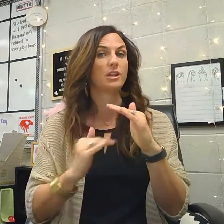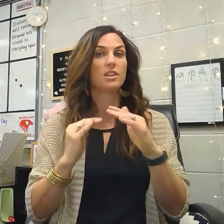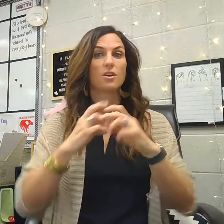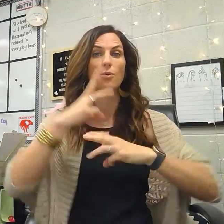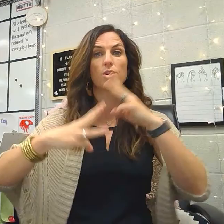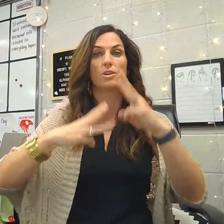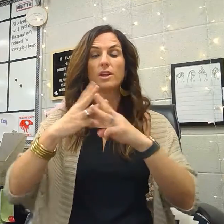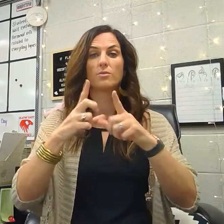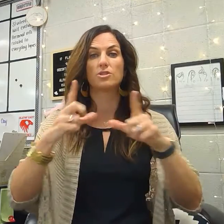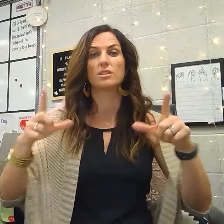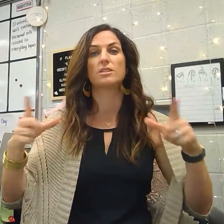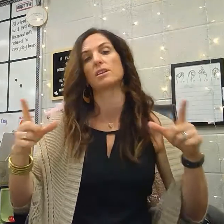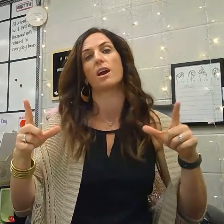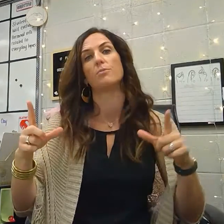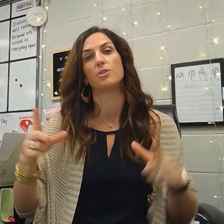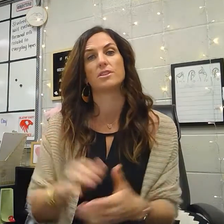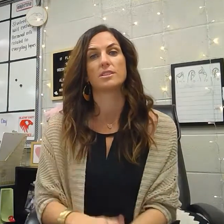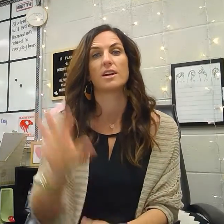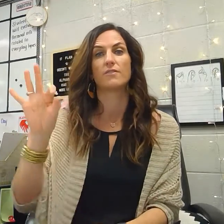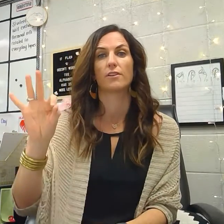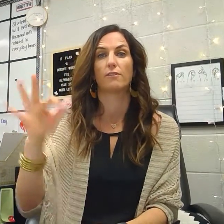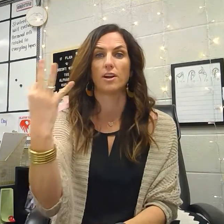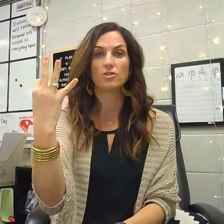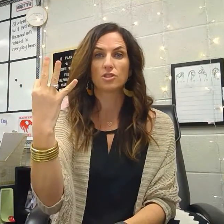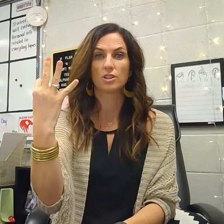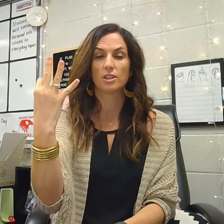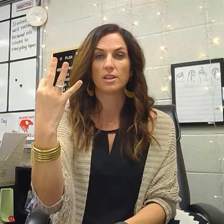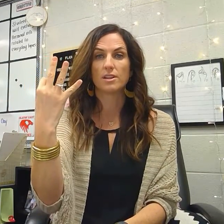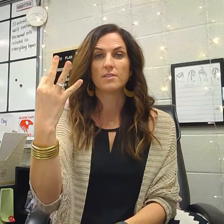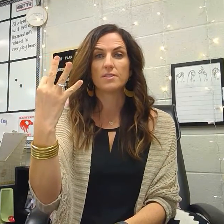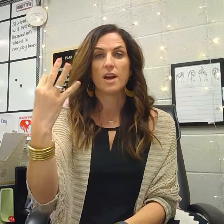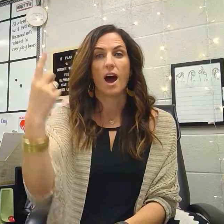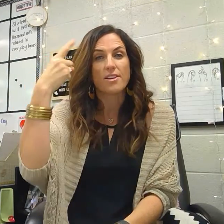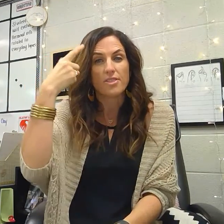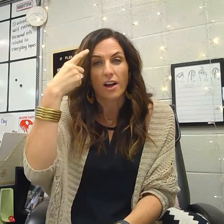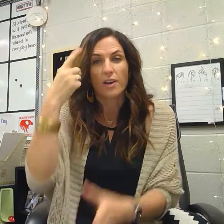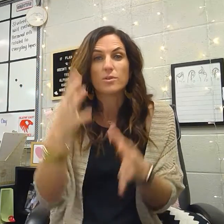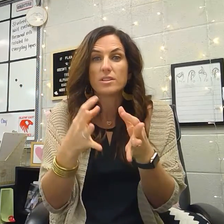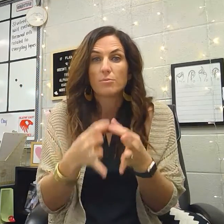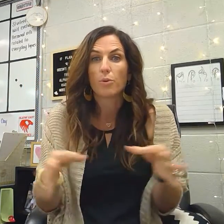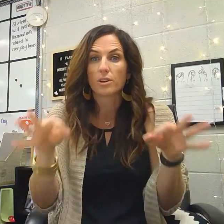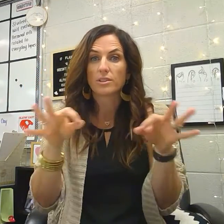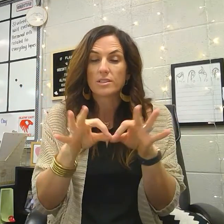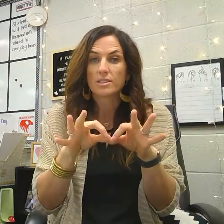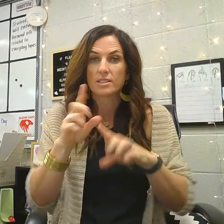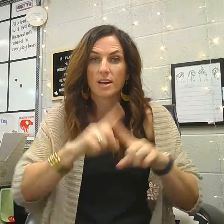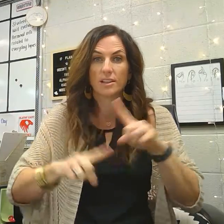Underneath world languages, I put the sign for French. I thought that was an important sign